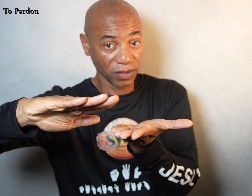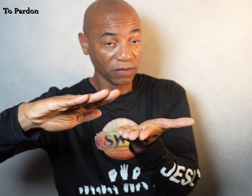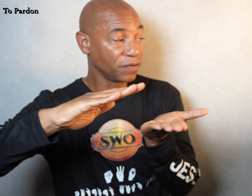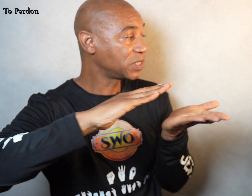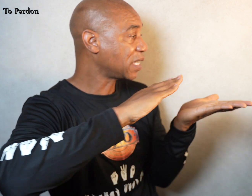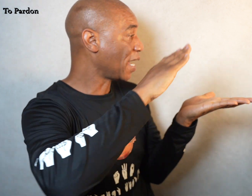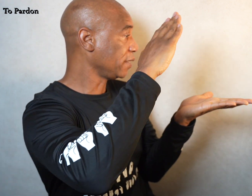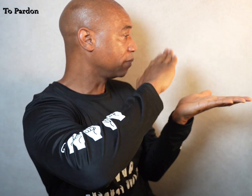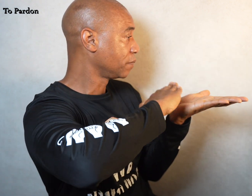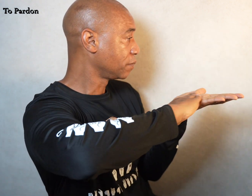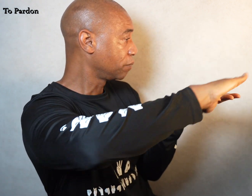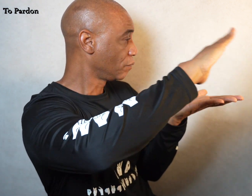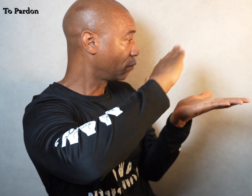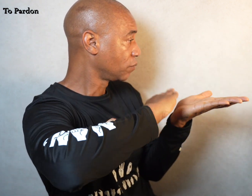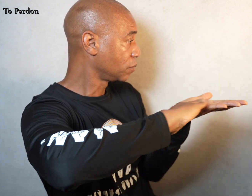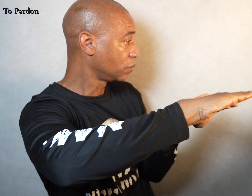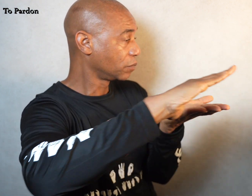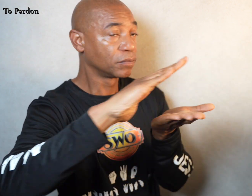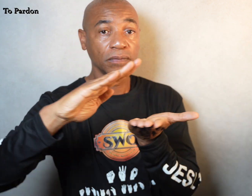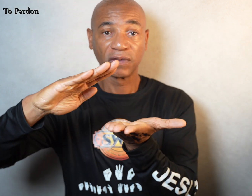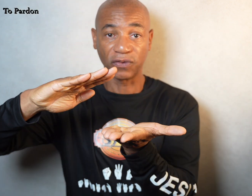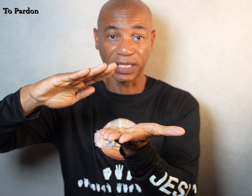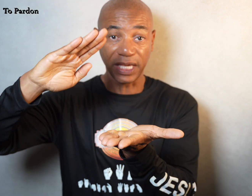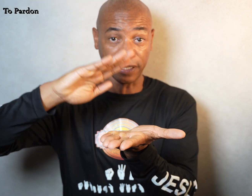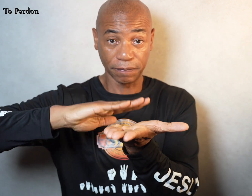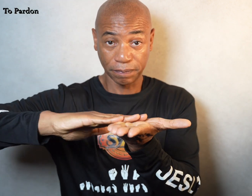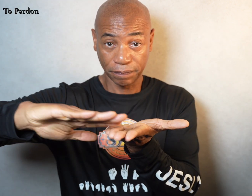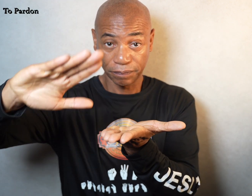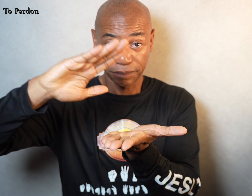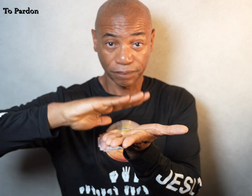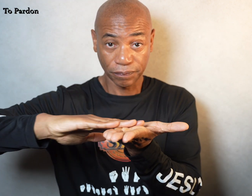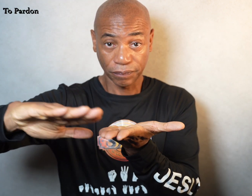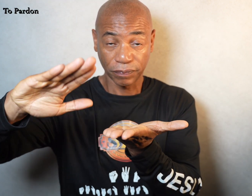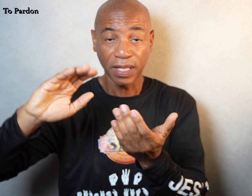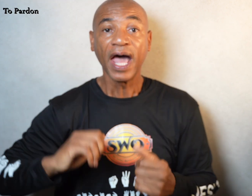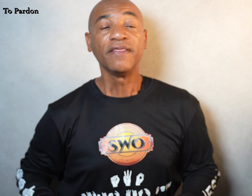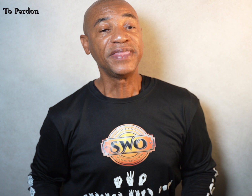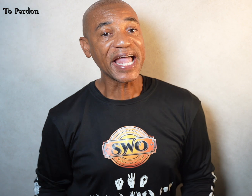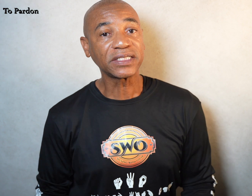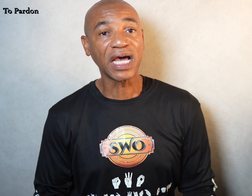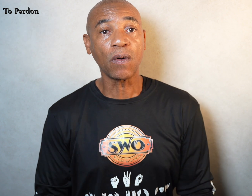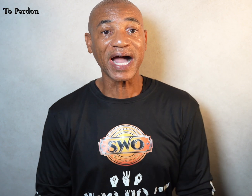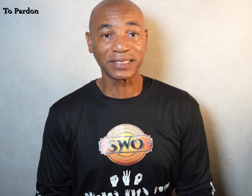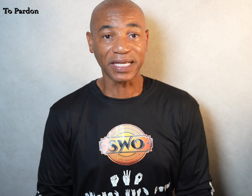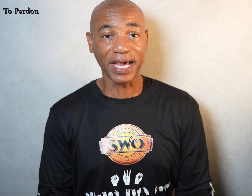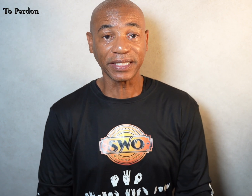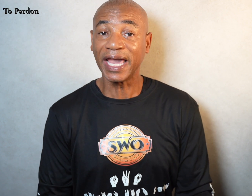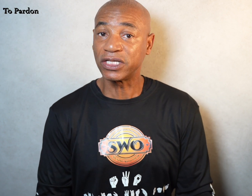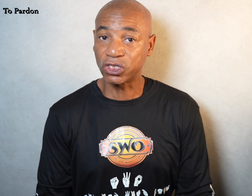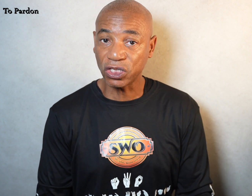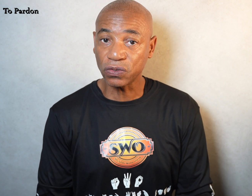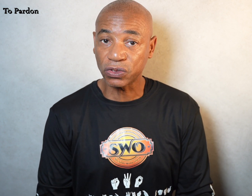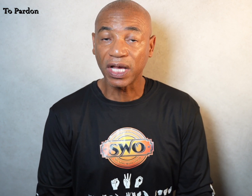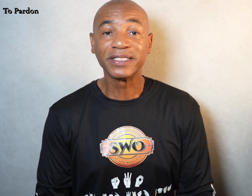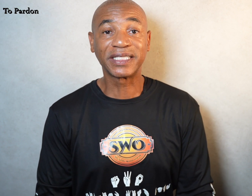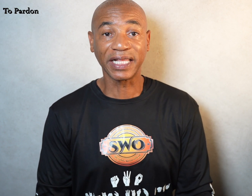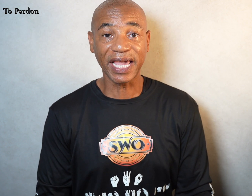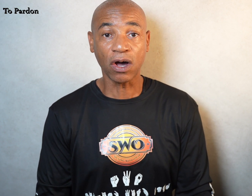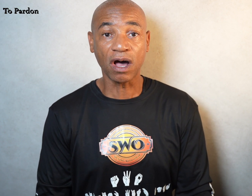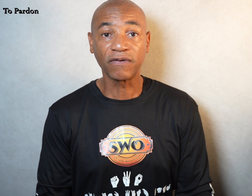From the side. Front again. That is how I sign excuse, to lay off,